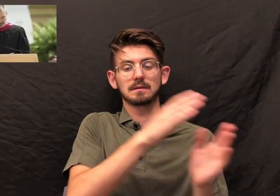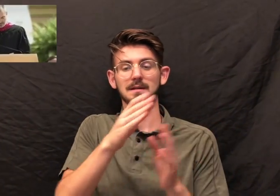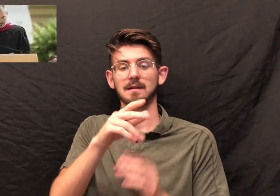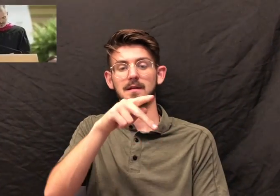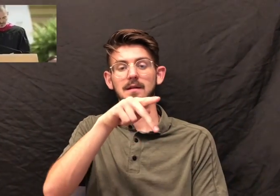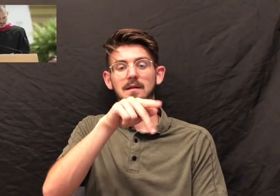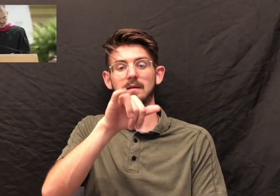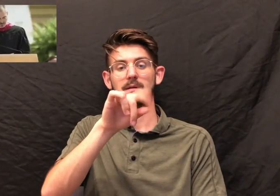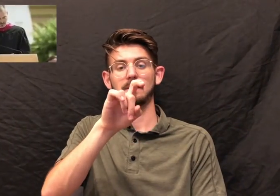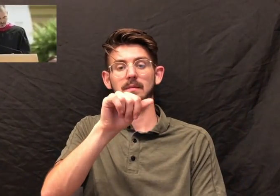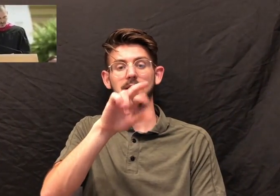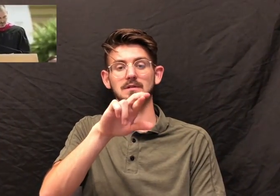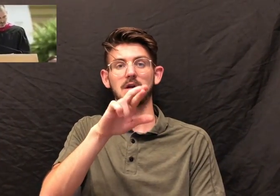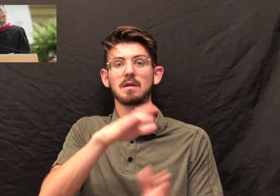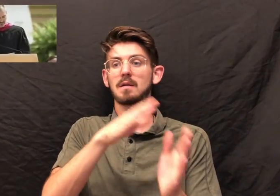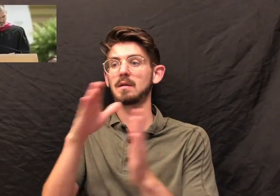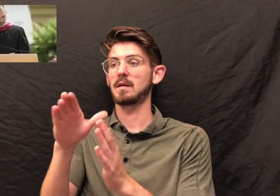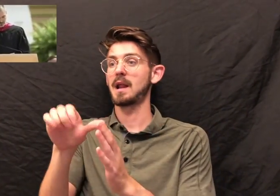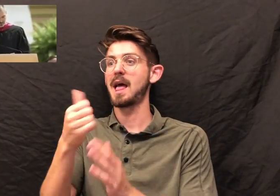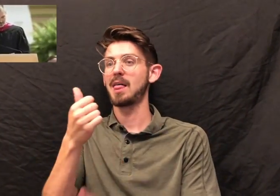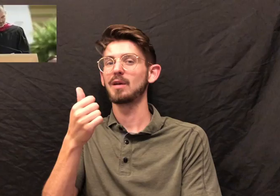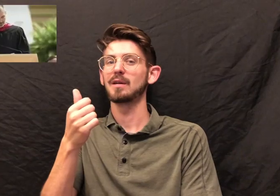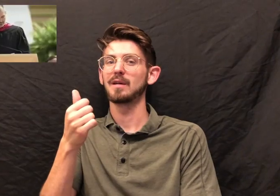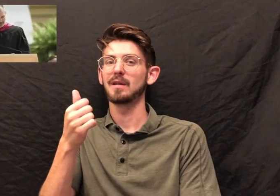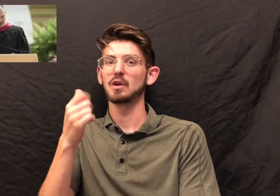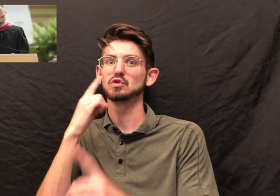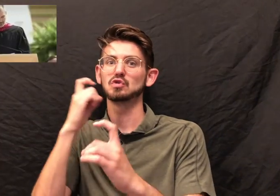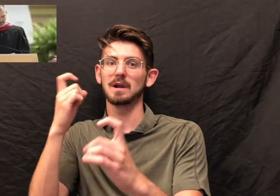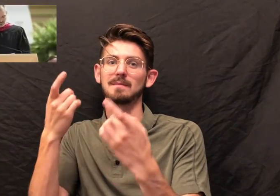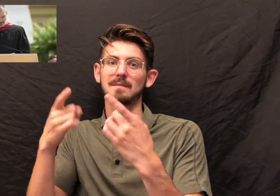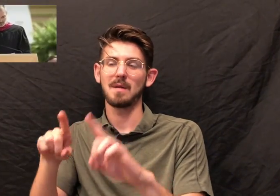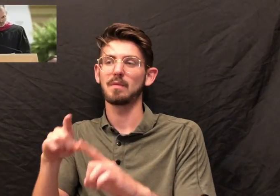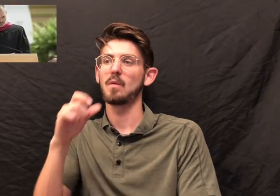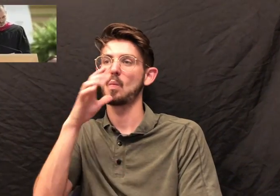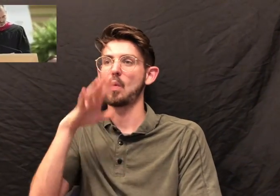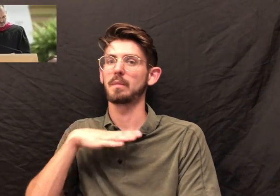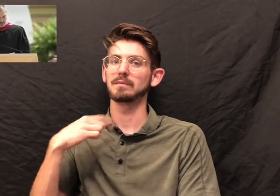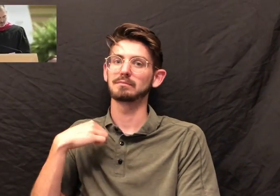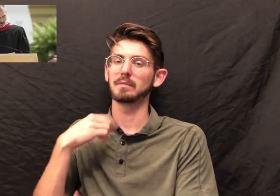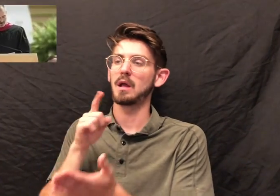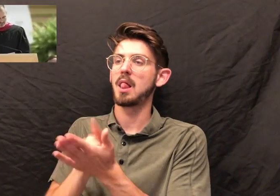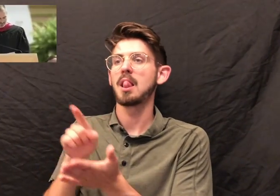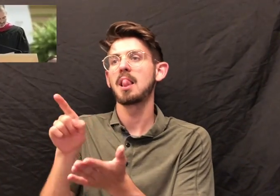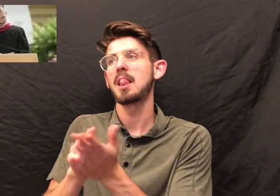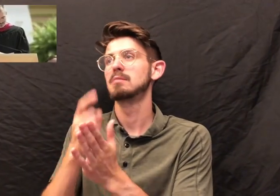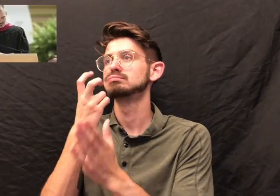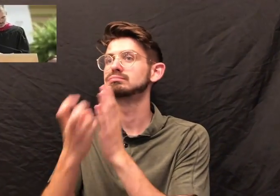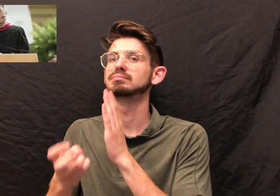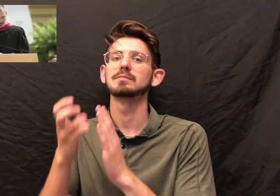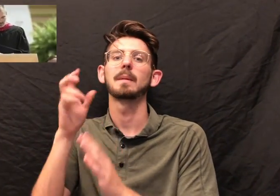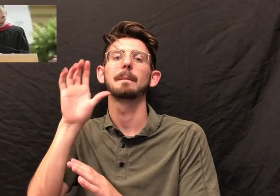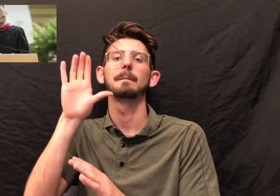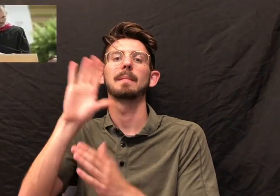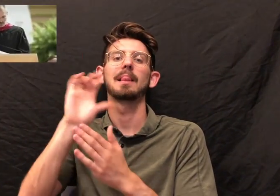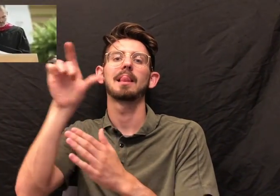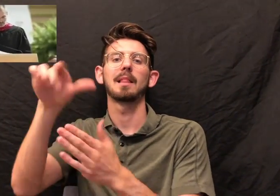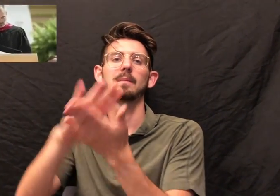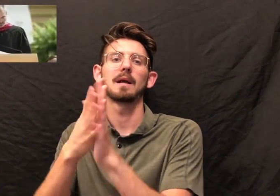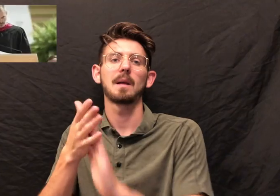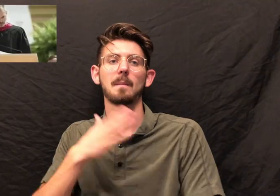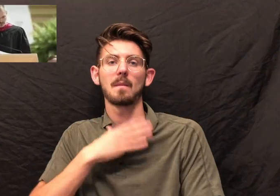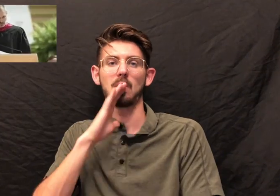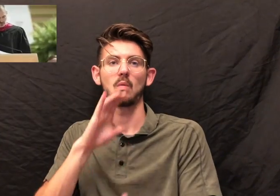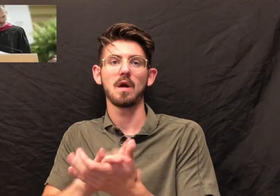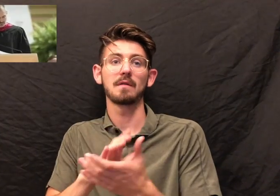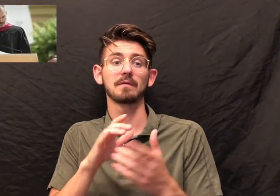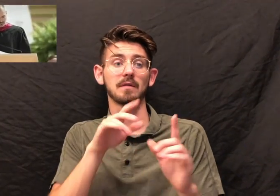in love with an amazing woman who would become my wife. Pixar went on to create the world's first computer-animated feature film, Toy Story, and is